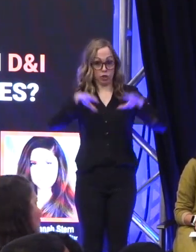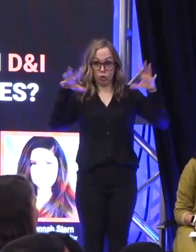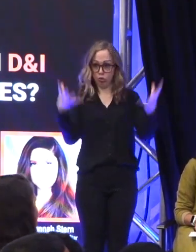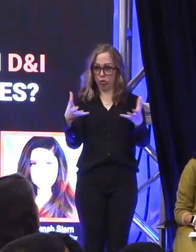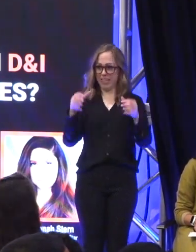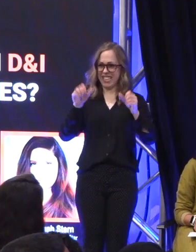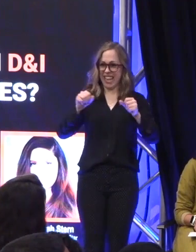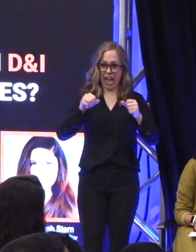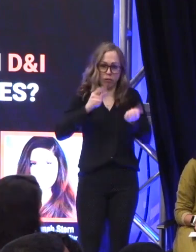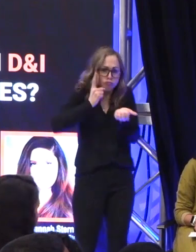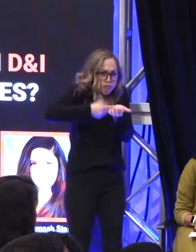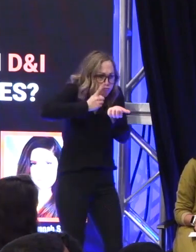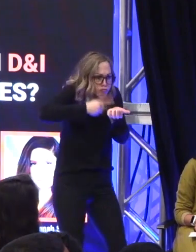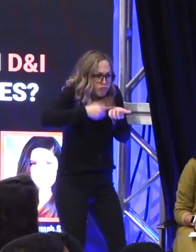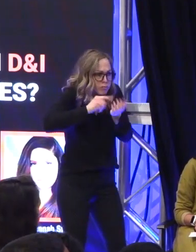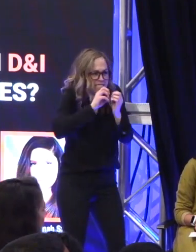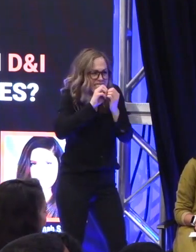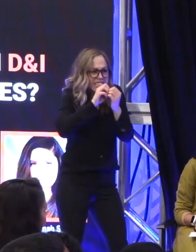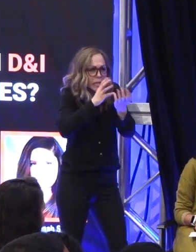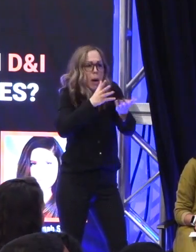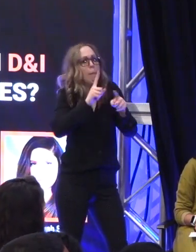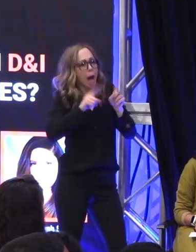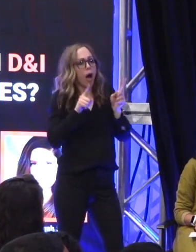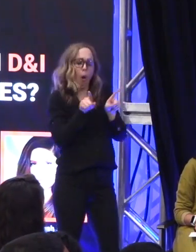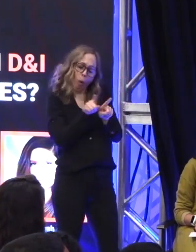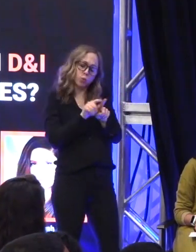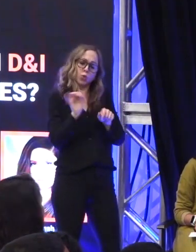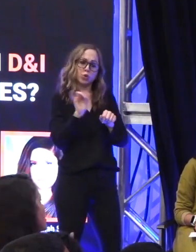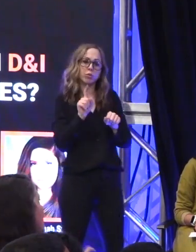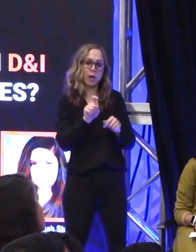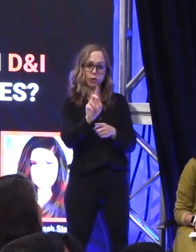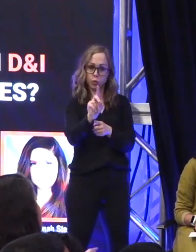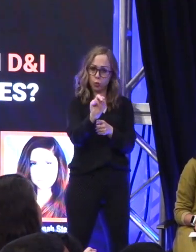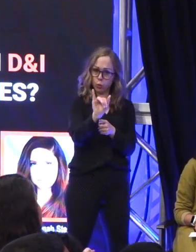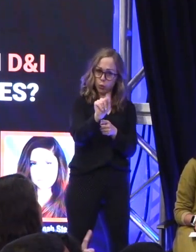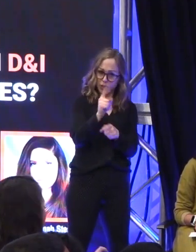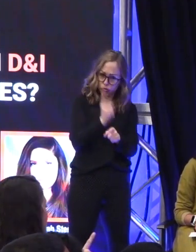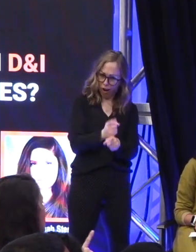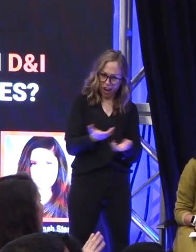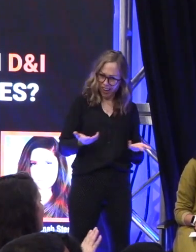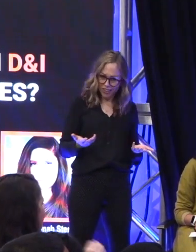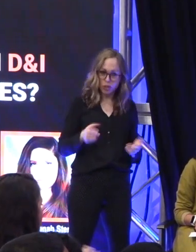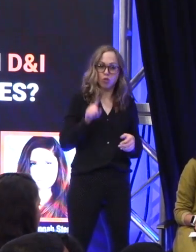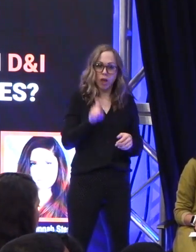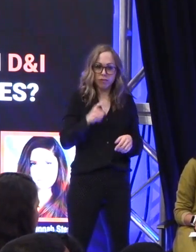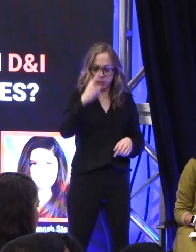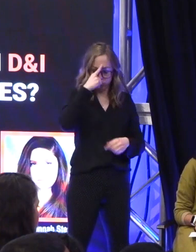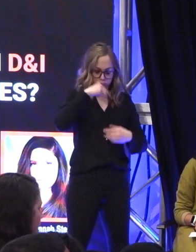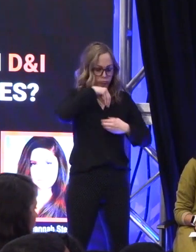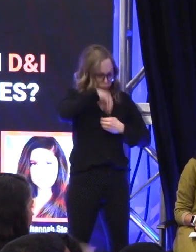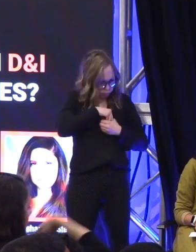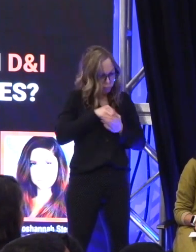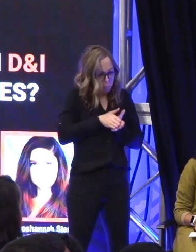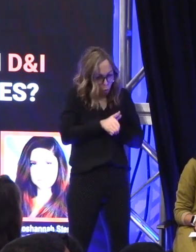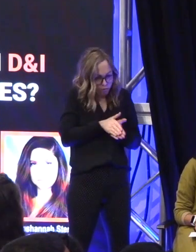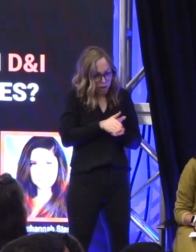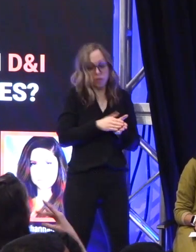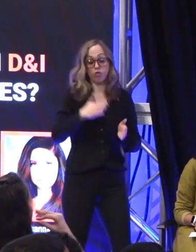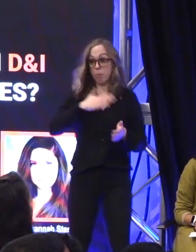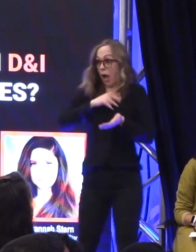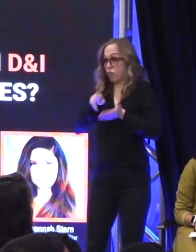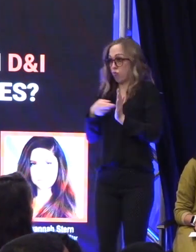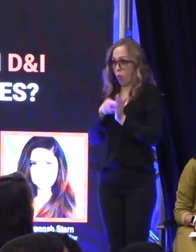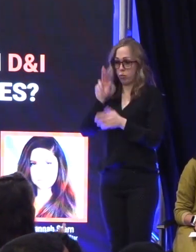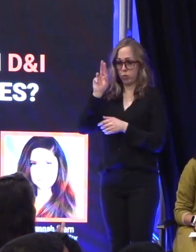get together and discuss, but, you know, more so you just have to do it, right? You just have to really be about it. And so when I think about the role that I